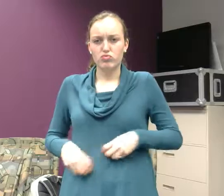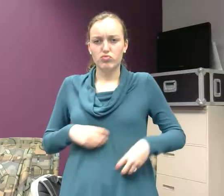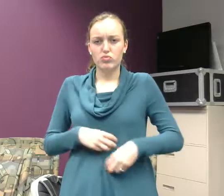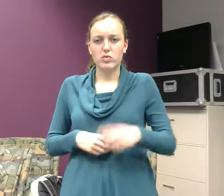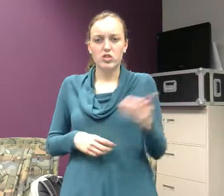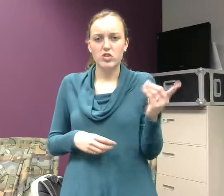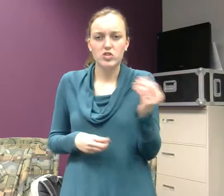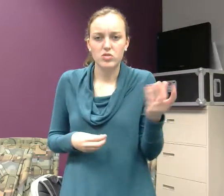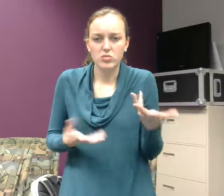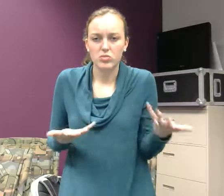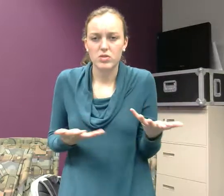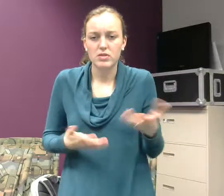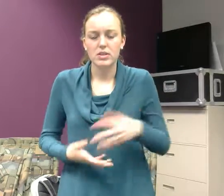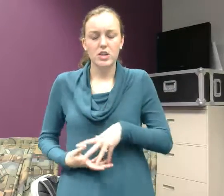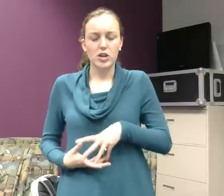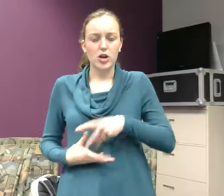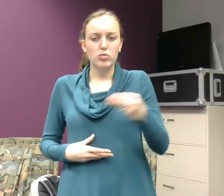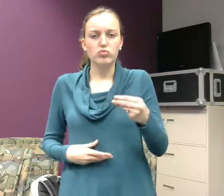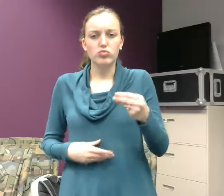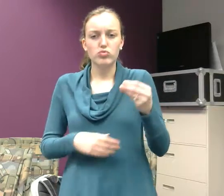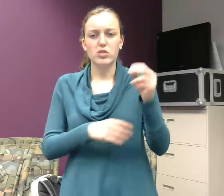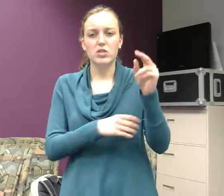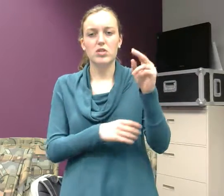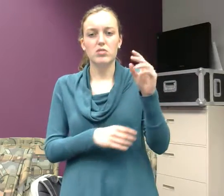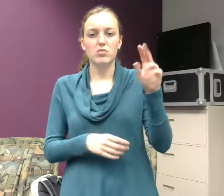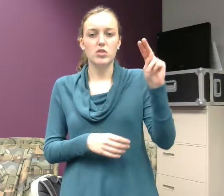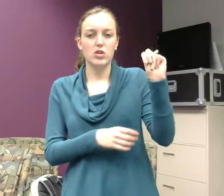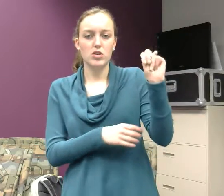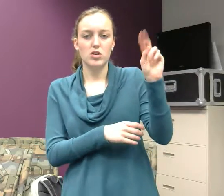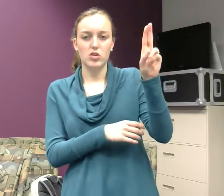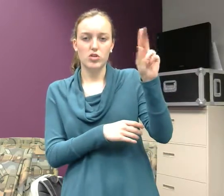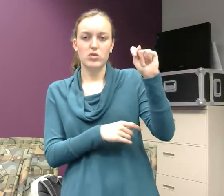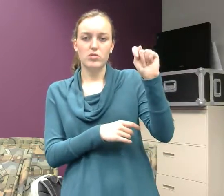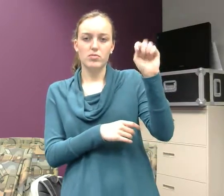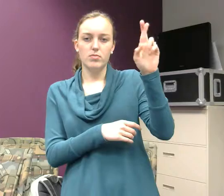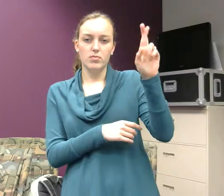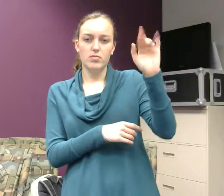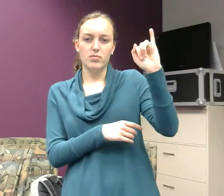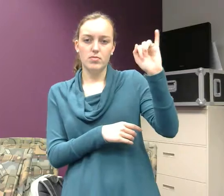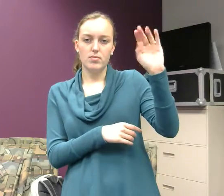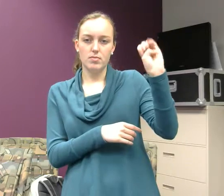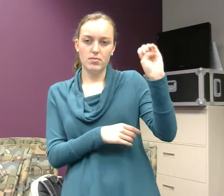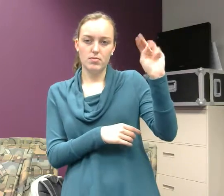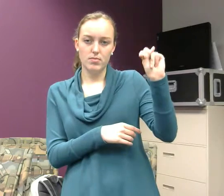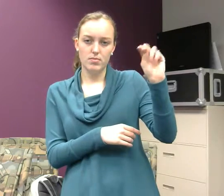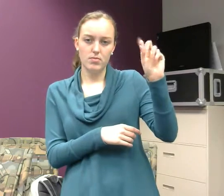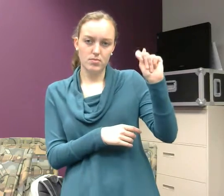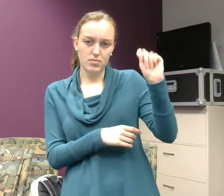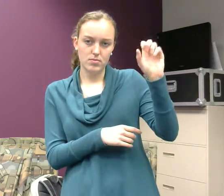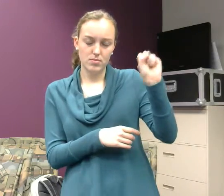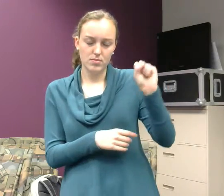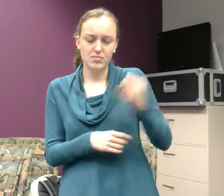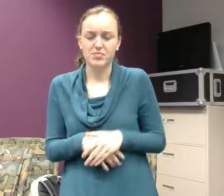so fascinated today in science. And then when it goes into the large intestines, really the food can't be broken down much